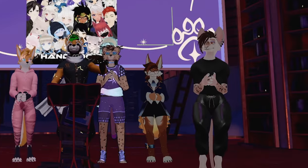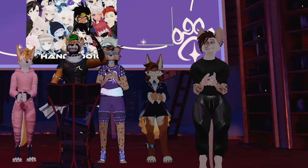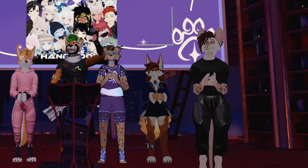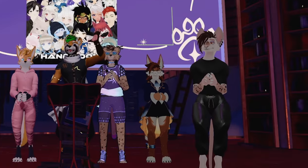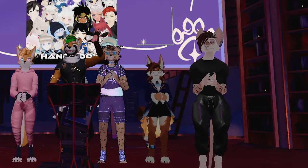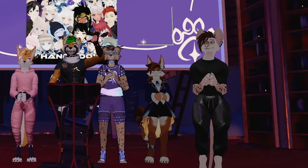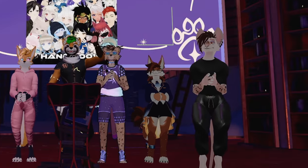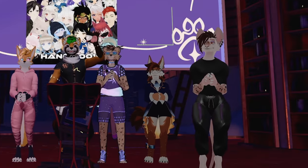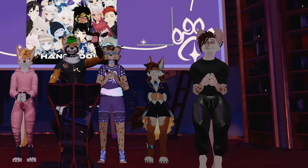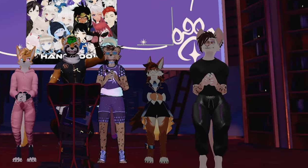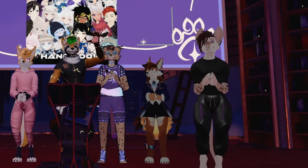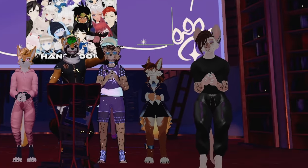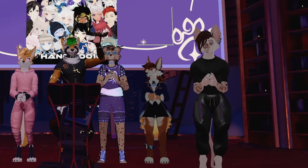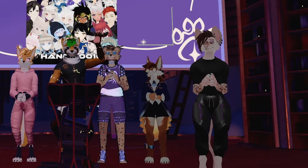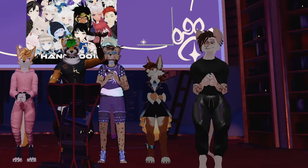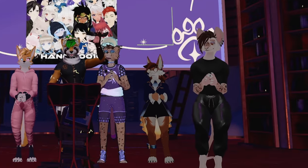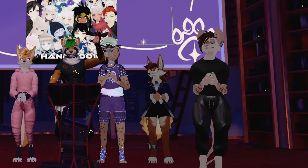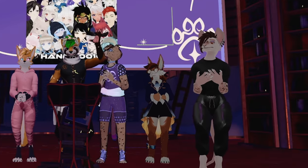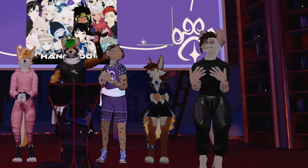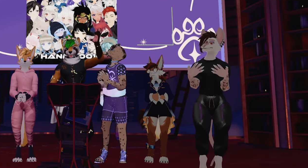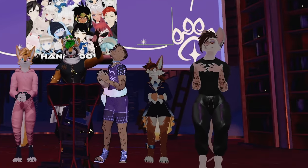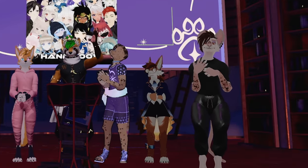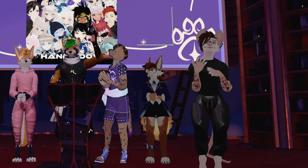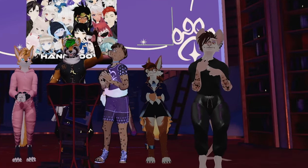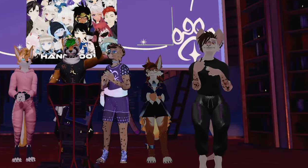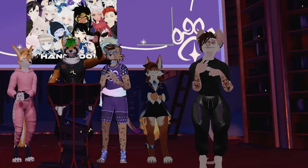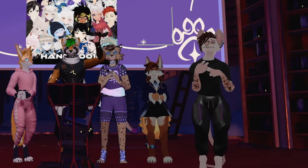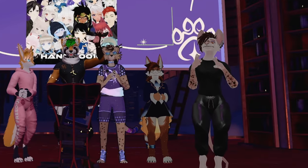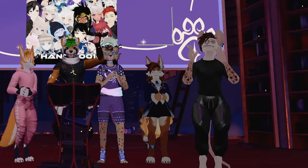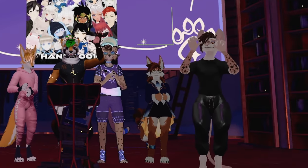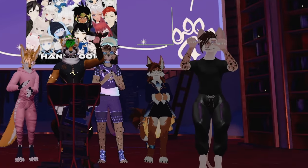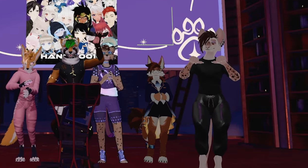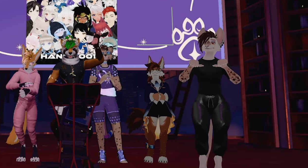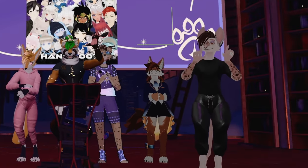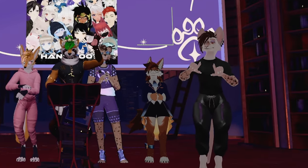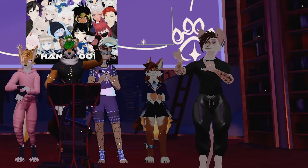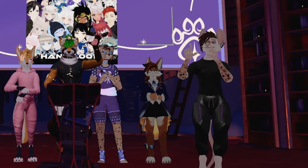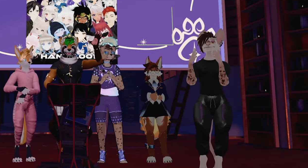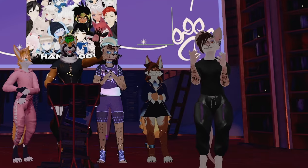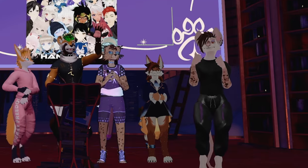So we have a quick little banner that we just wanted to show off. This has our information on it.